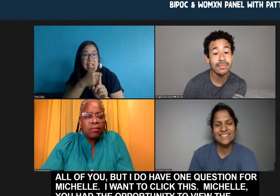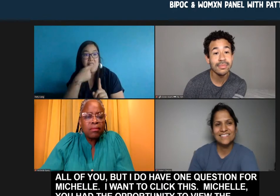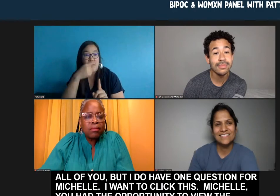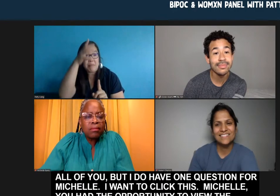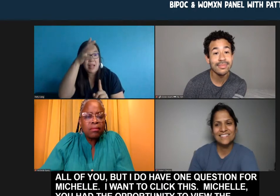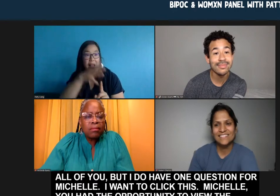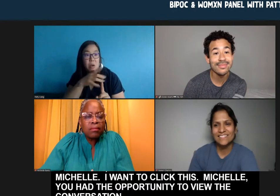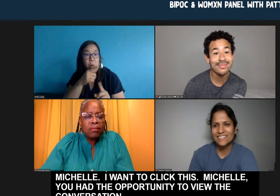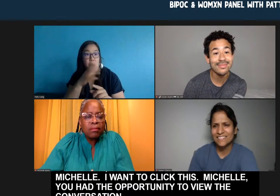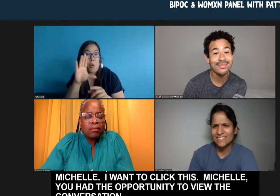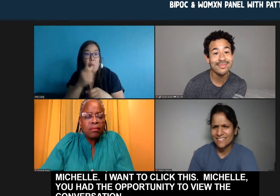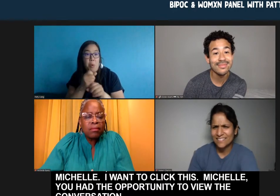There was someone that's saying hello.